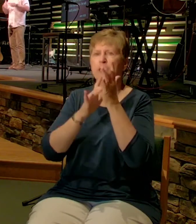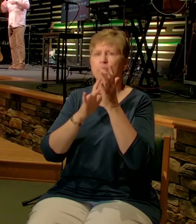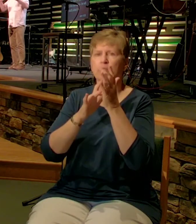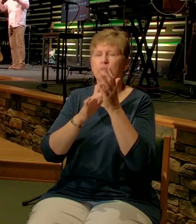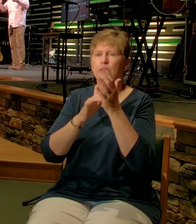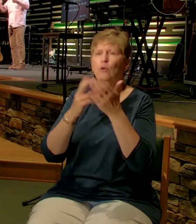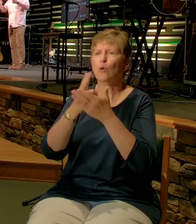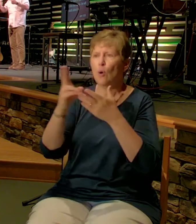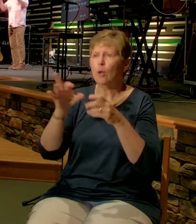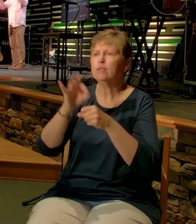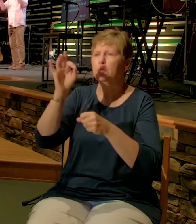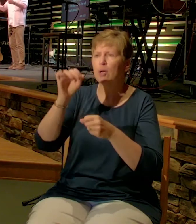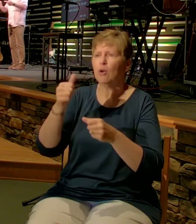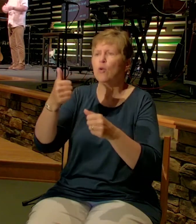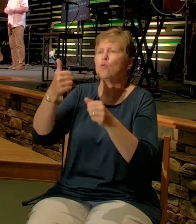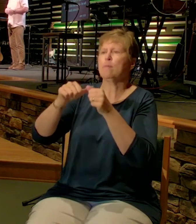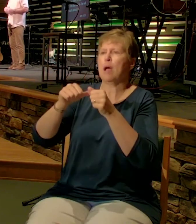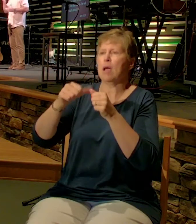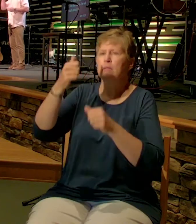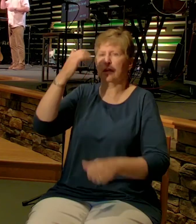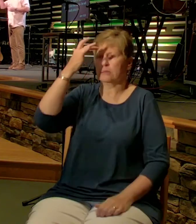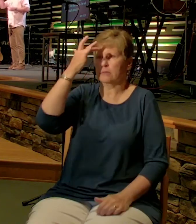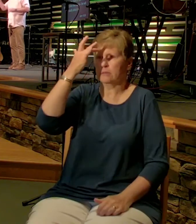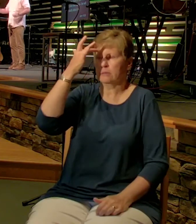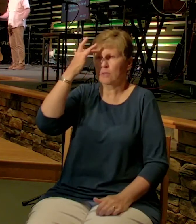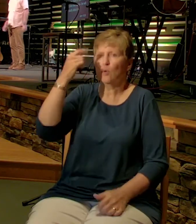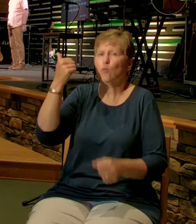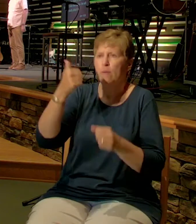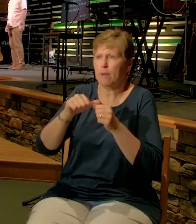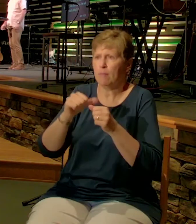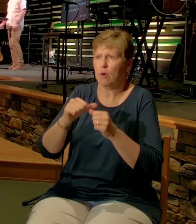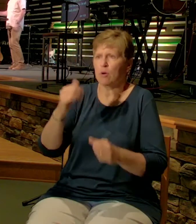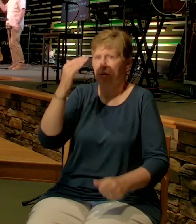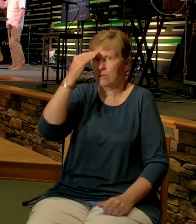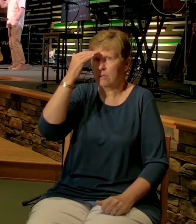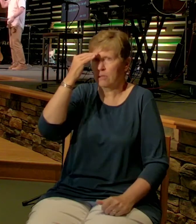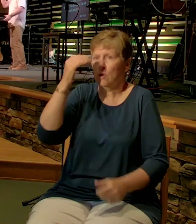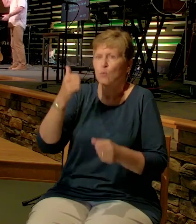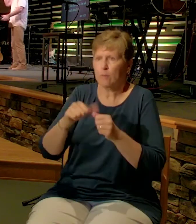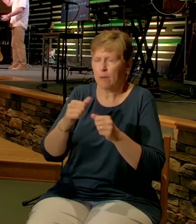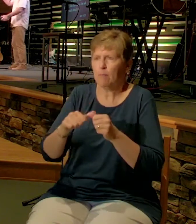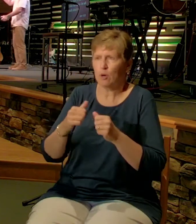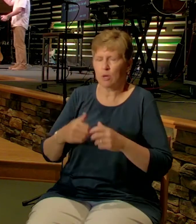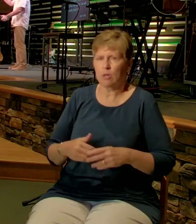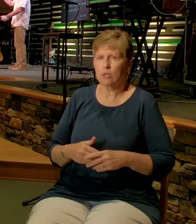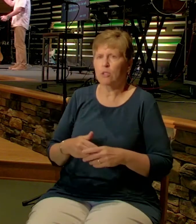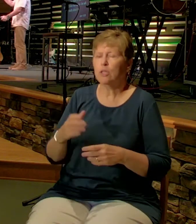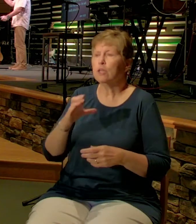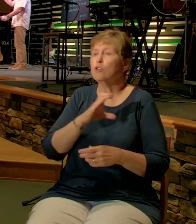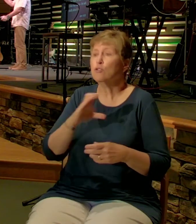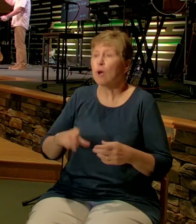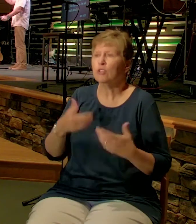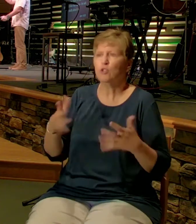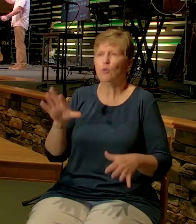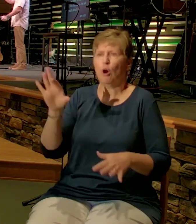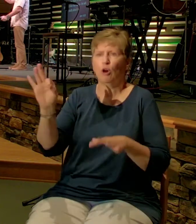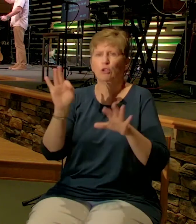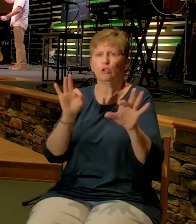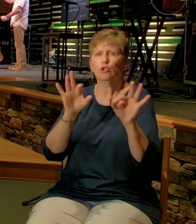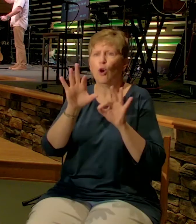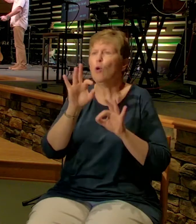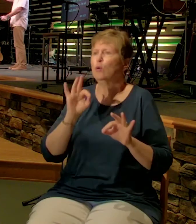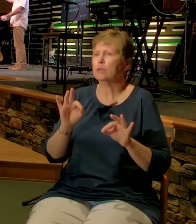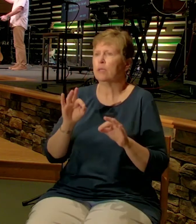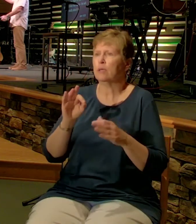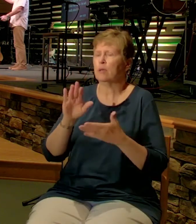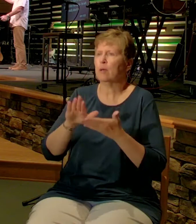who reminds us that in Christ, you are righteous. In Christ, you are chosen before the foundation